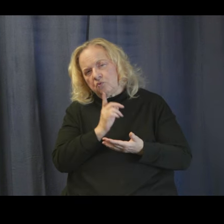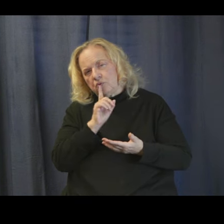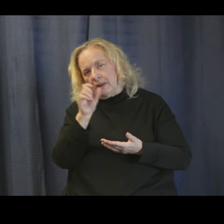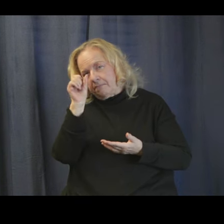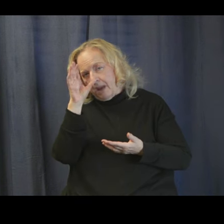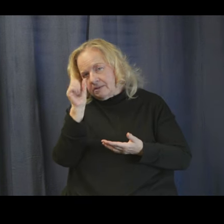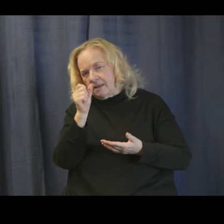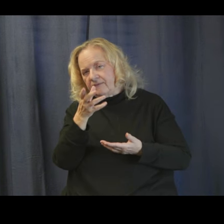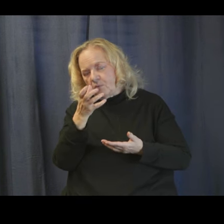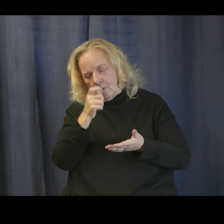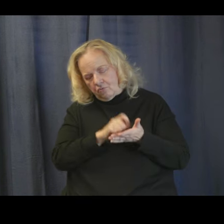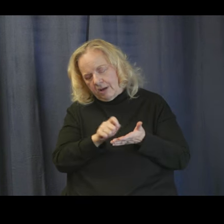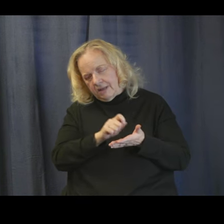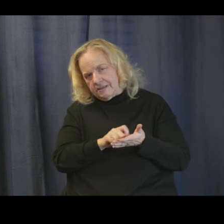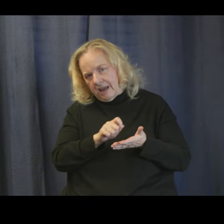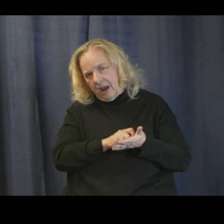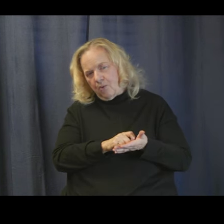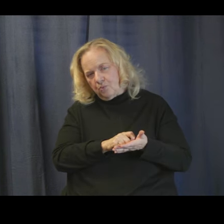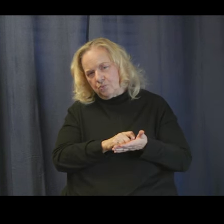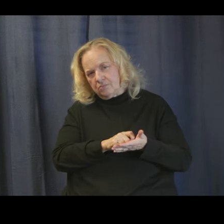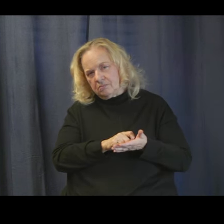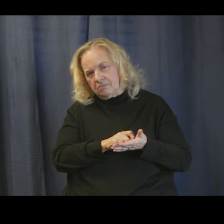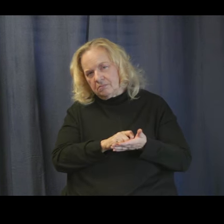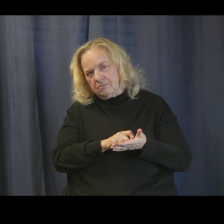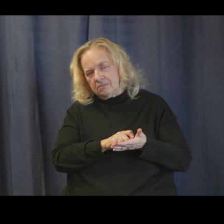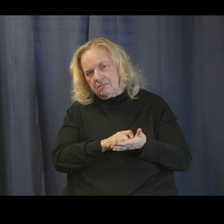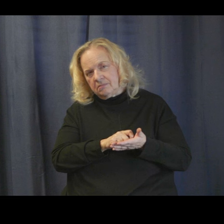is quite amazing, and you want to write this down.